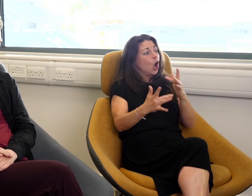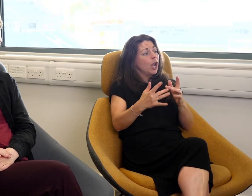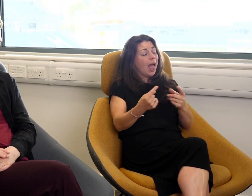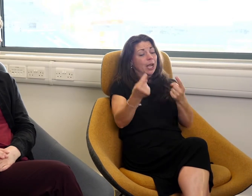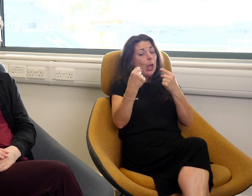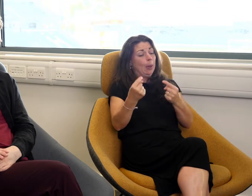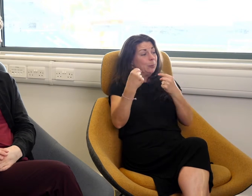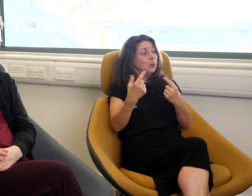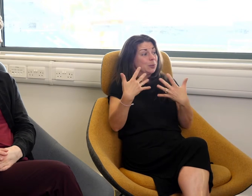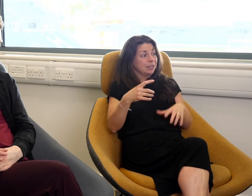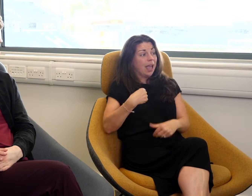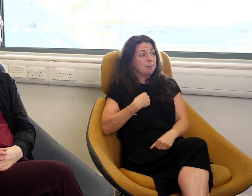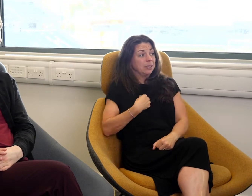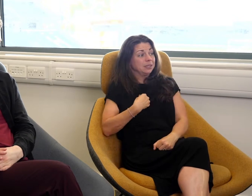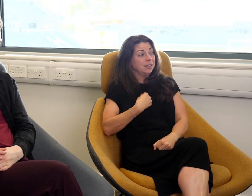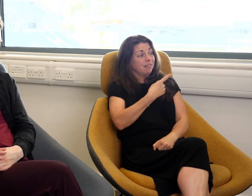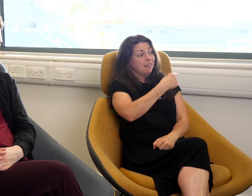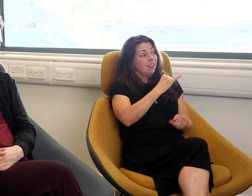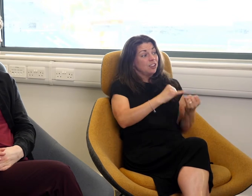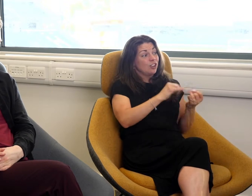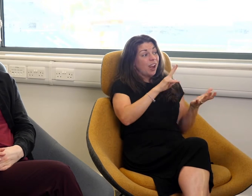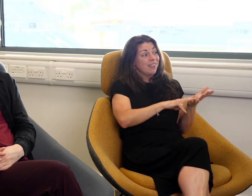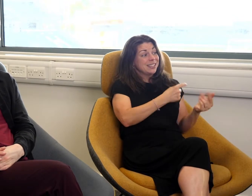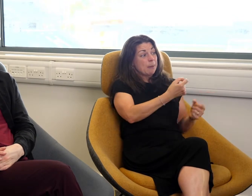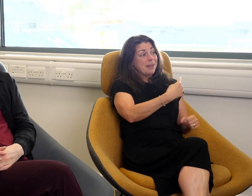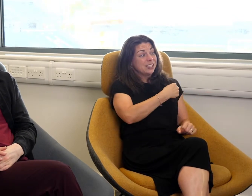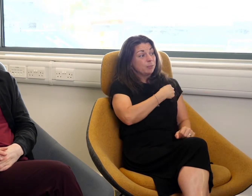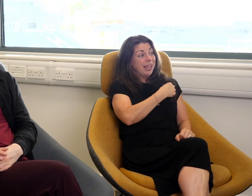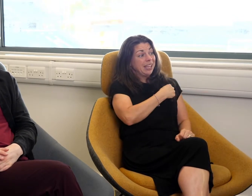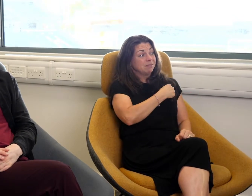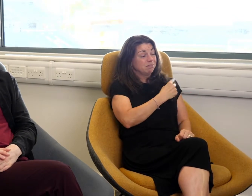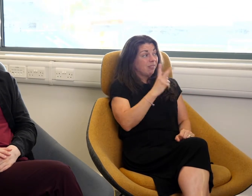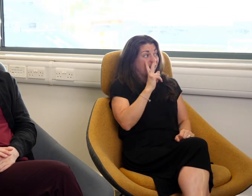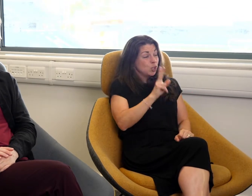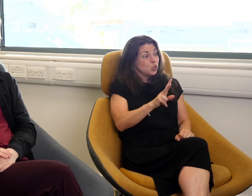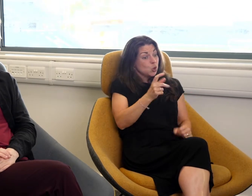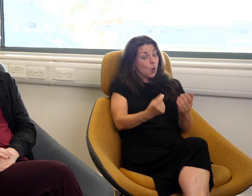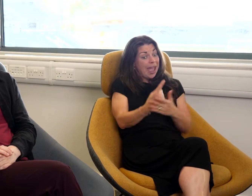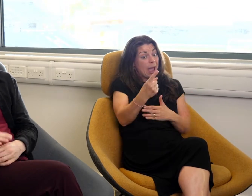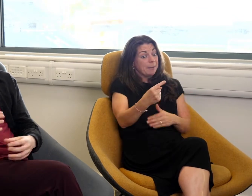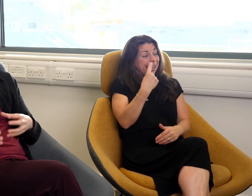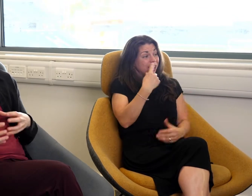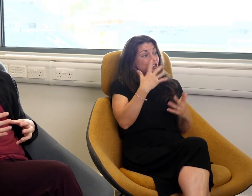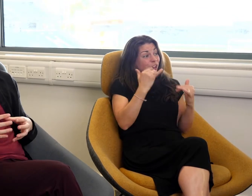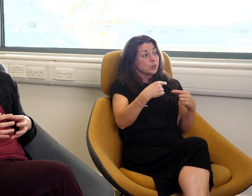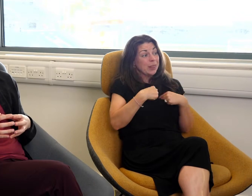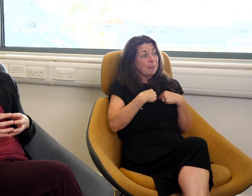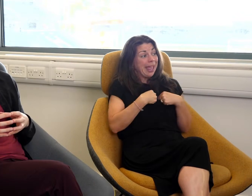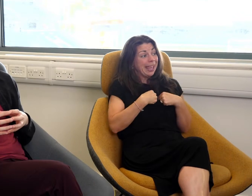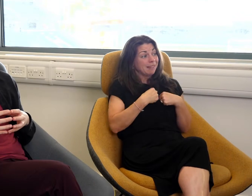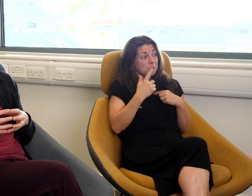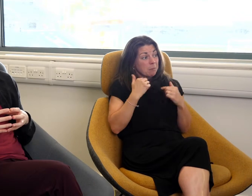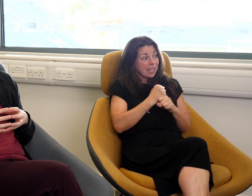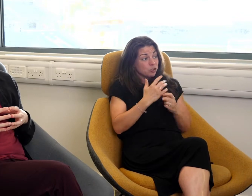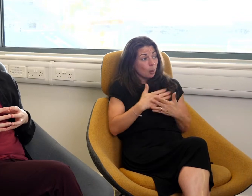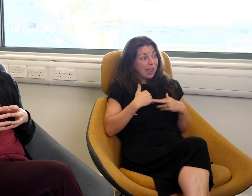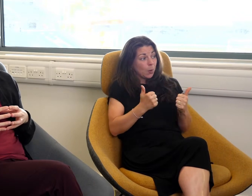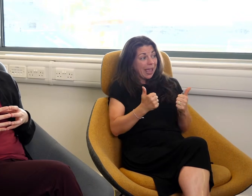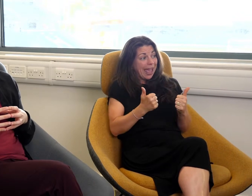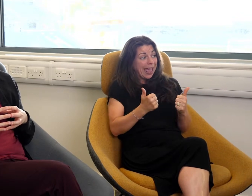say that, he could see that what was happening and hoped I was okay, which I think was really nice. And we need more of that in politics, around just people recognising